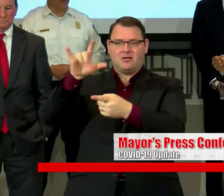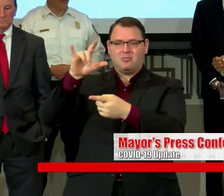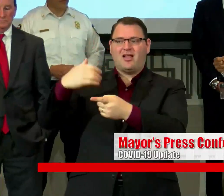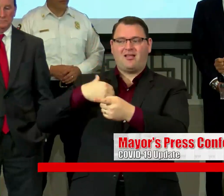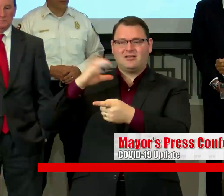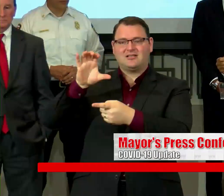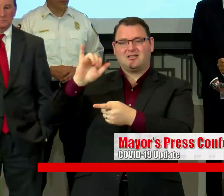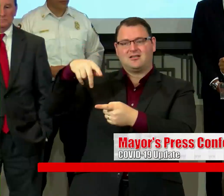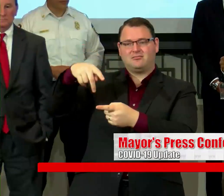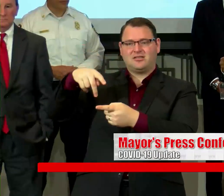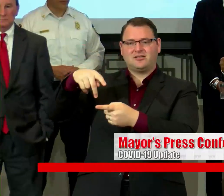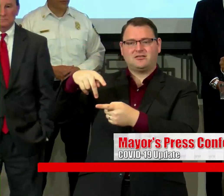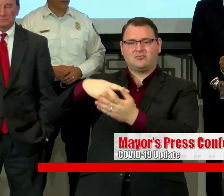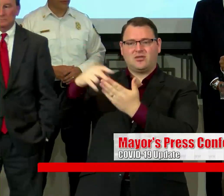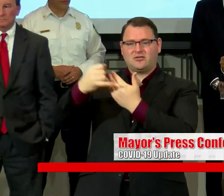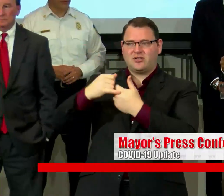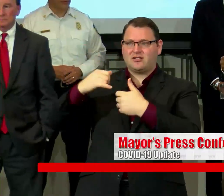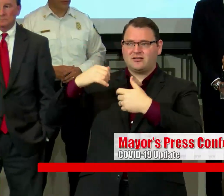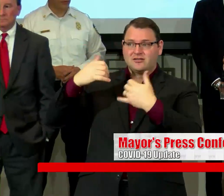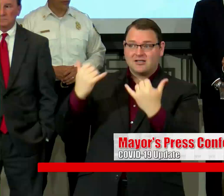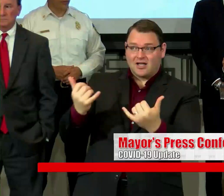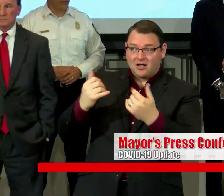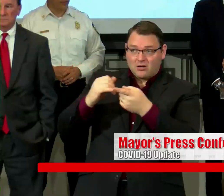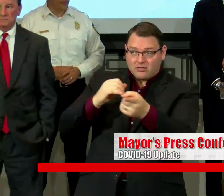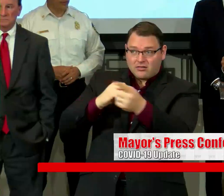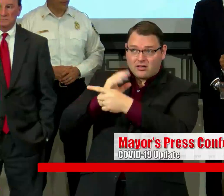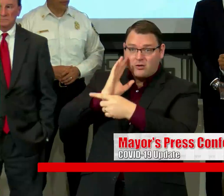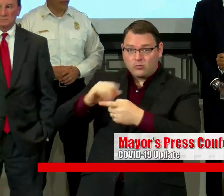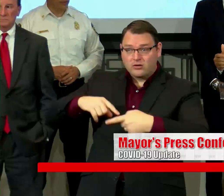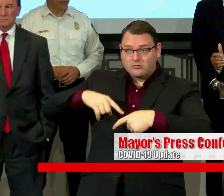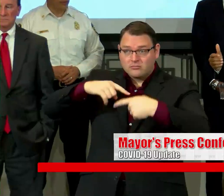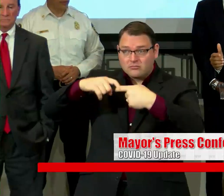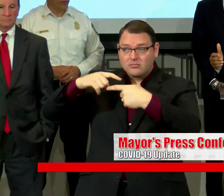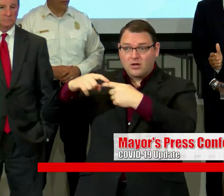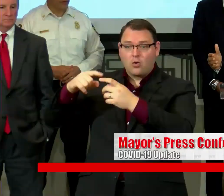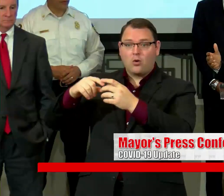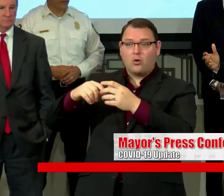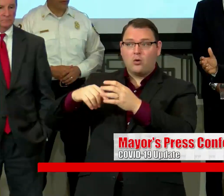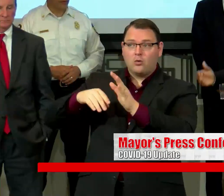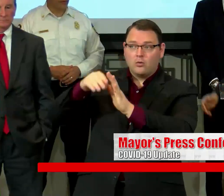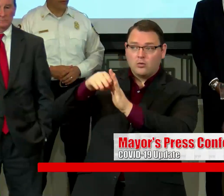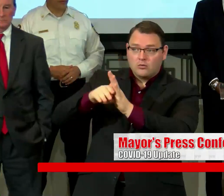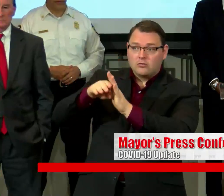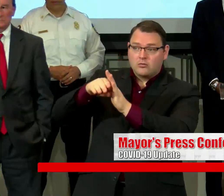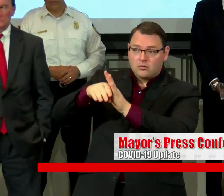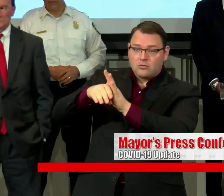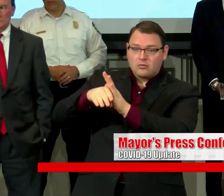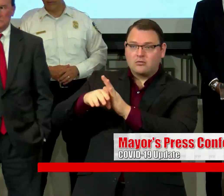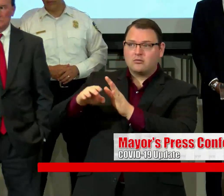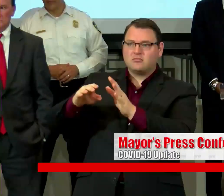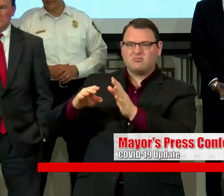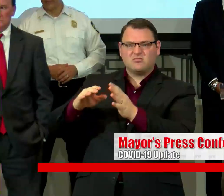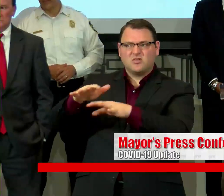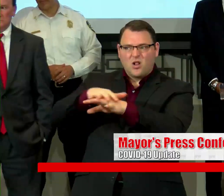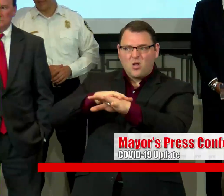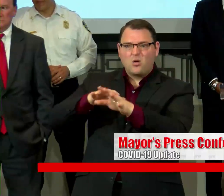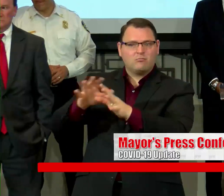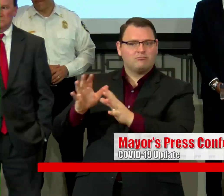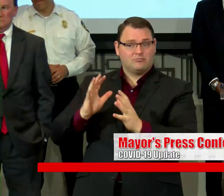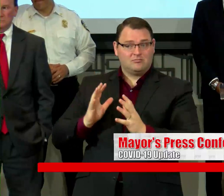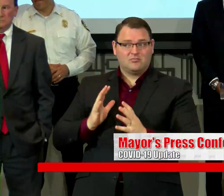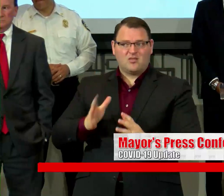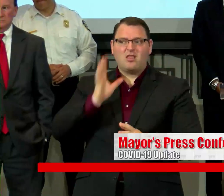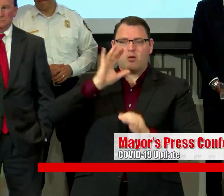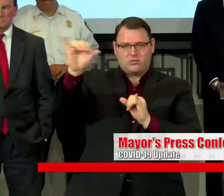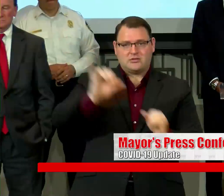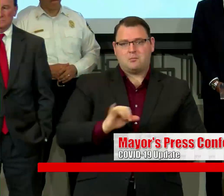until we get back to a normal course of business, they'll do that as well. And a quick follow, has that action already